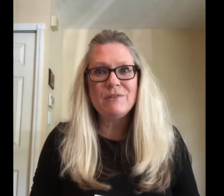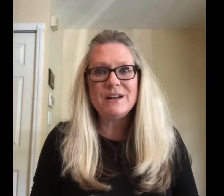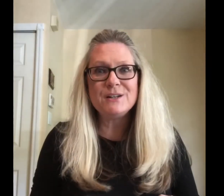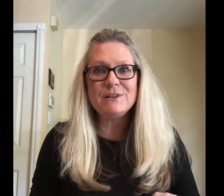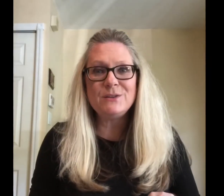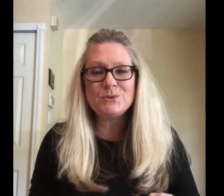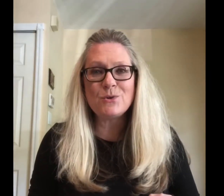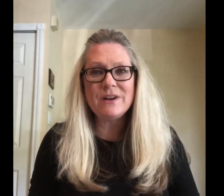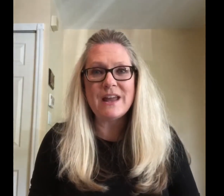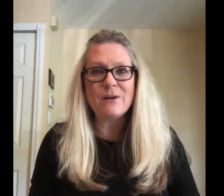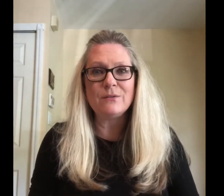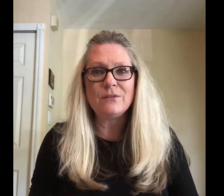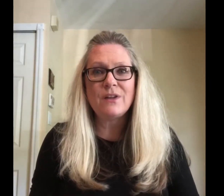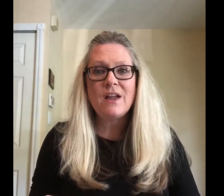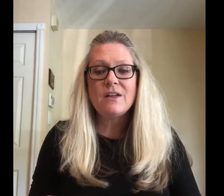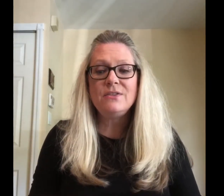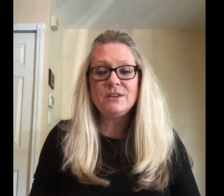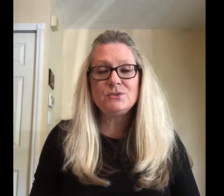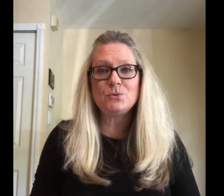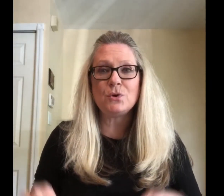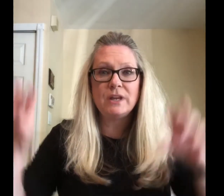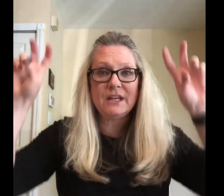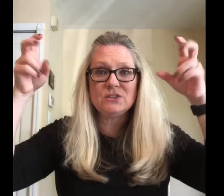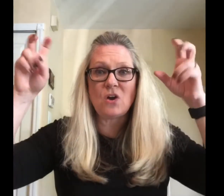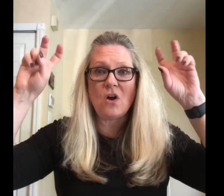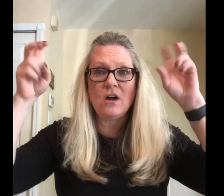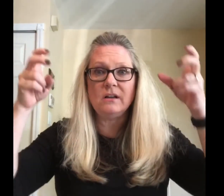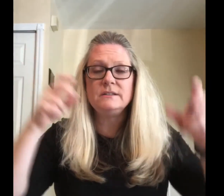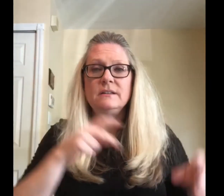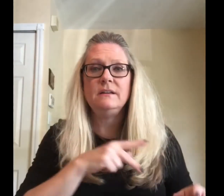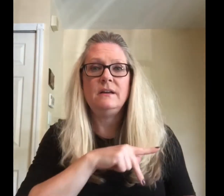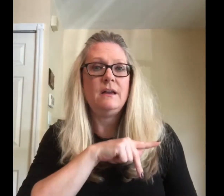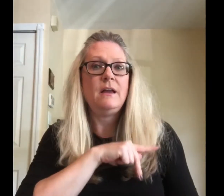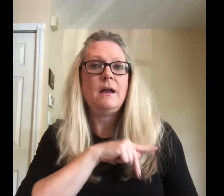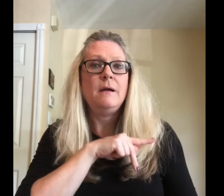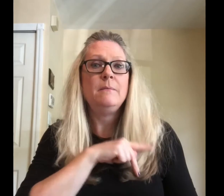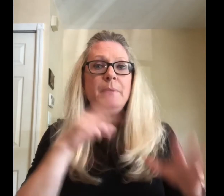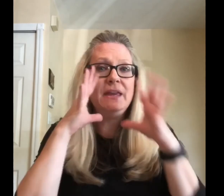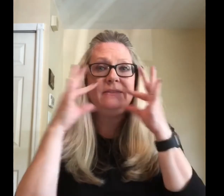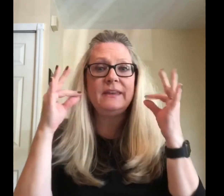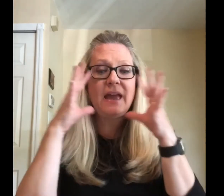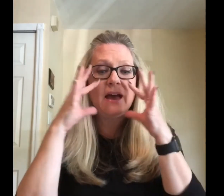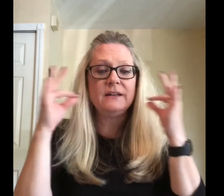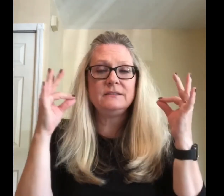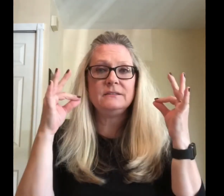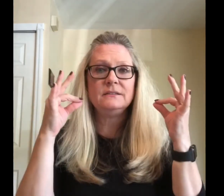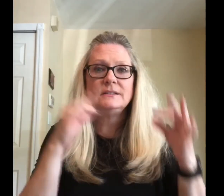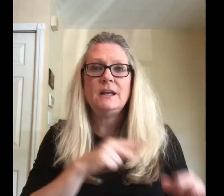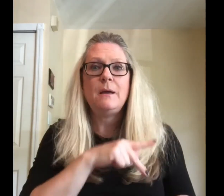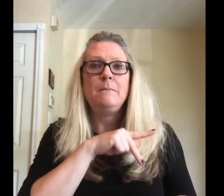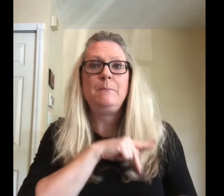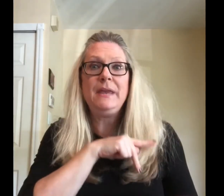to read the story now. This story is called Pete the Cat,